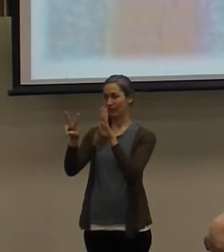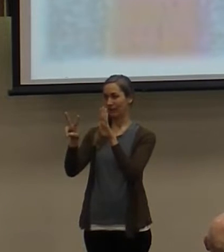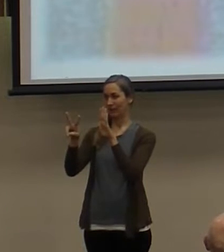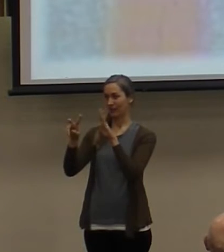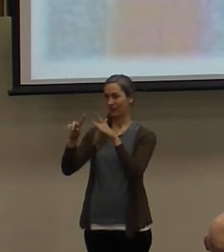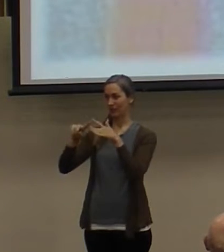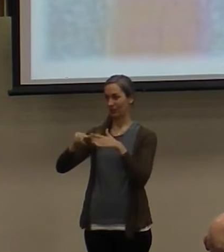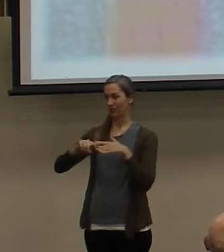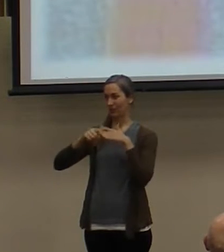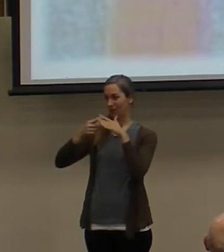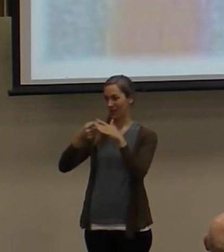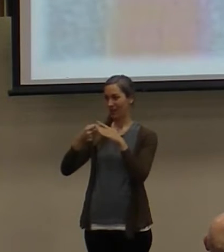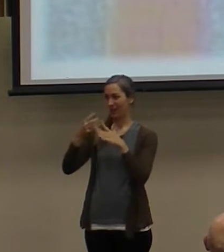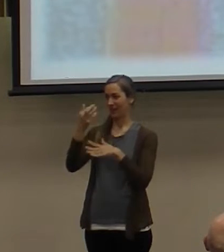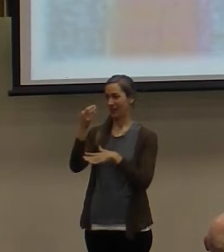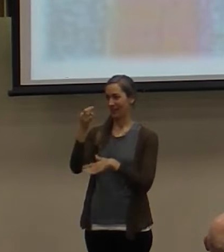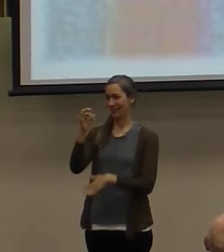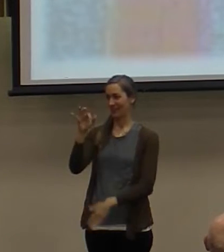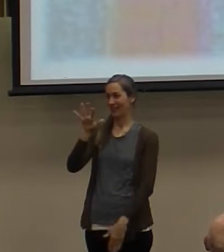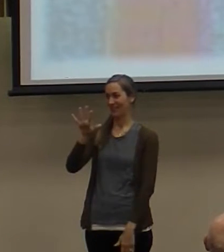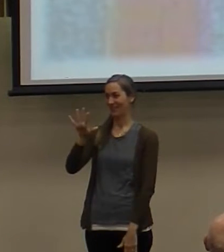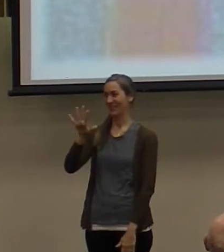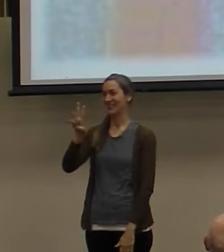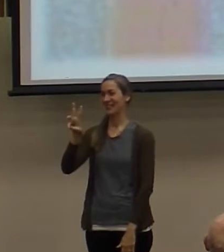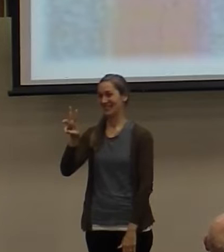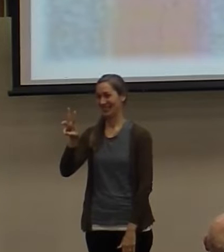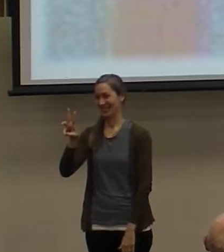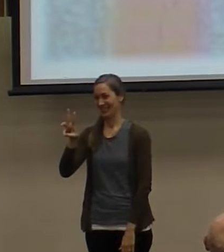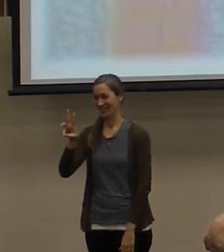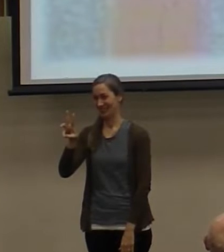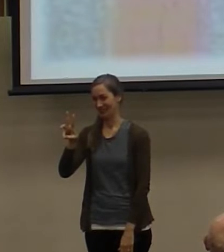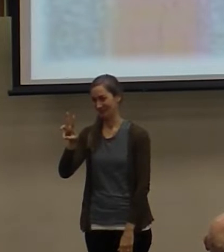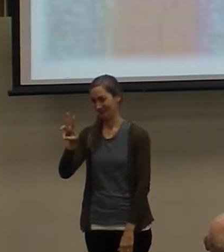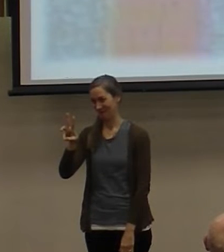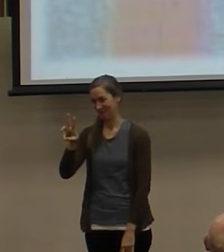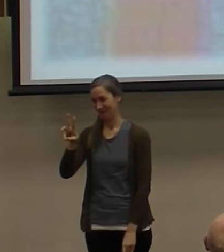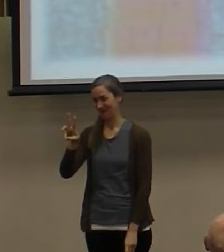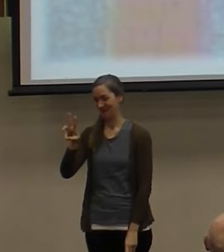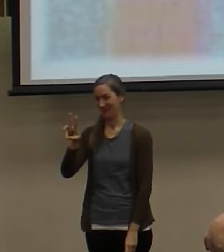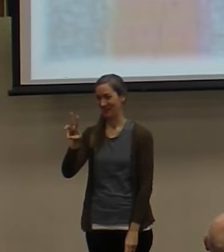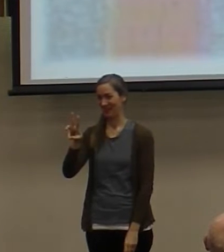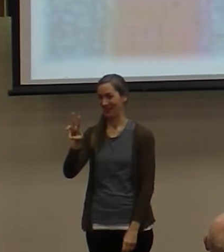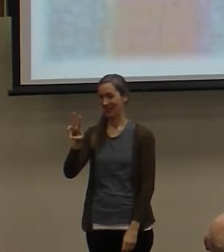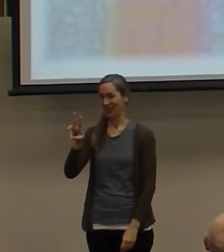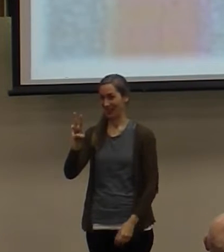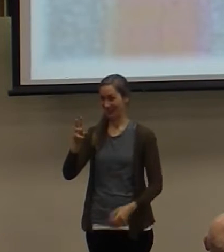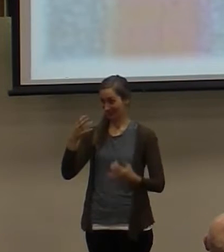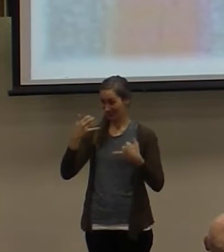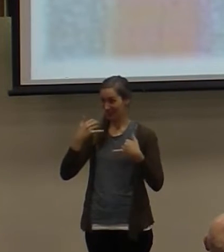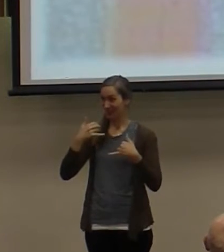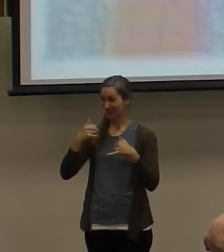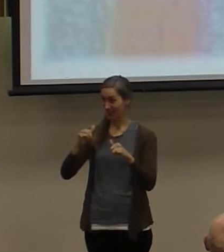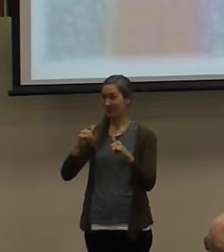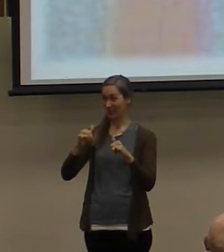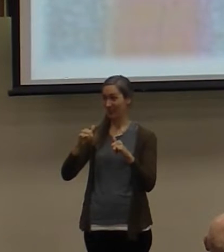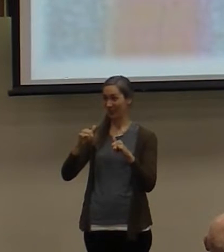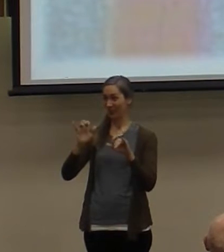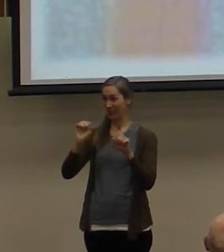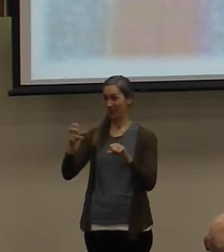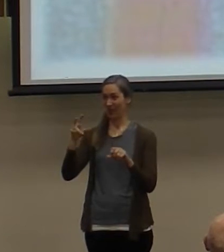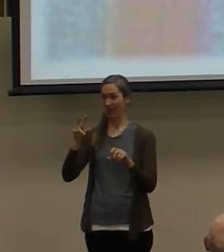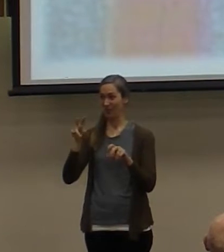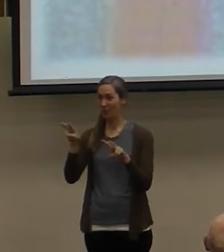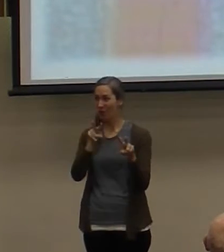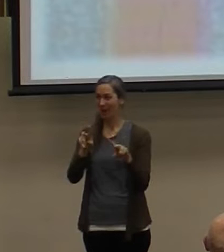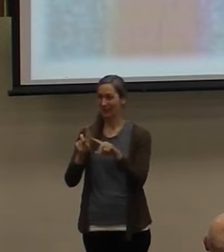of you are thinking, 1956? Yeah. Um, Still runs in syndication today. It's still out there in different places.